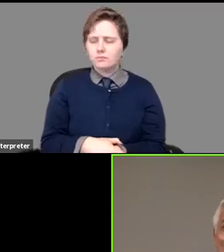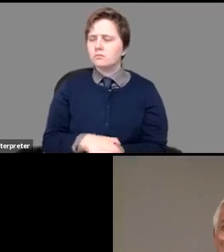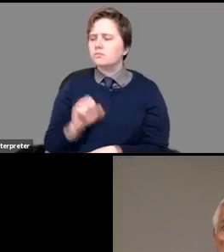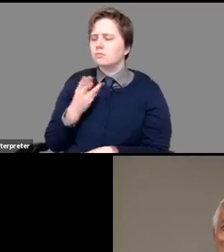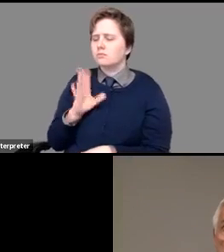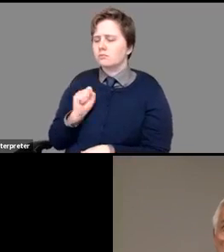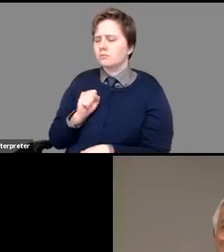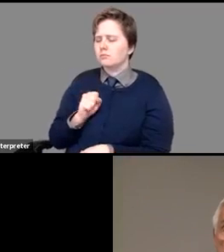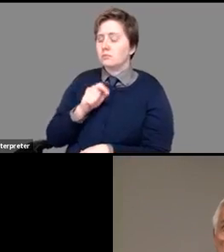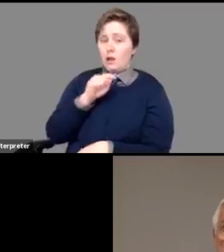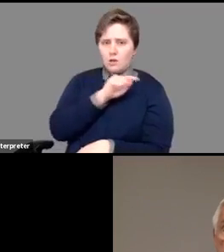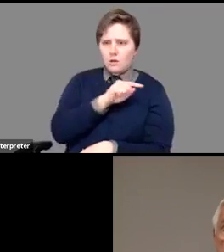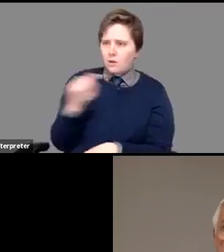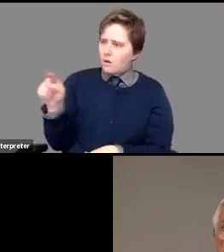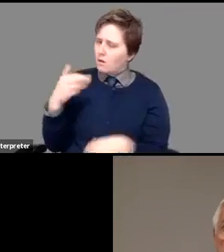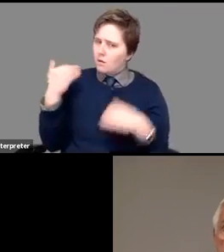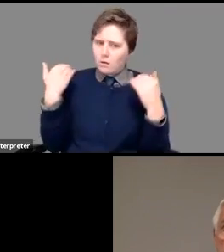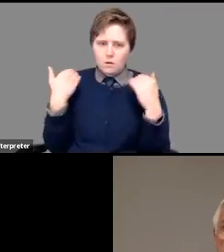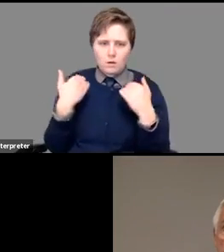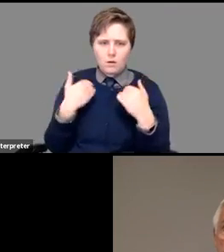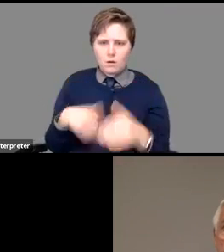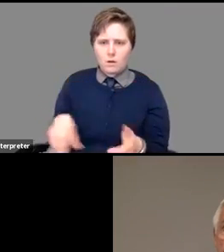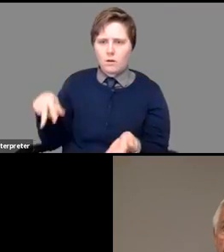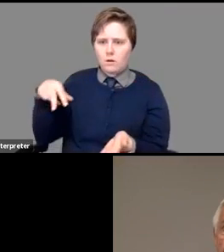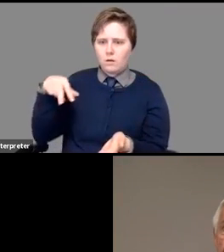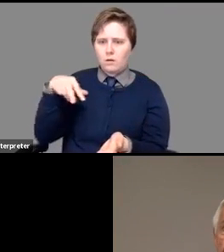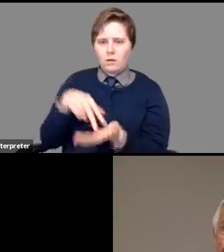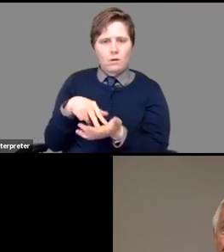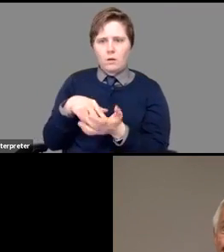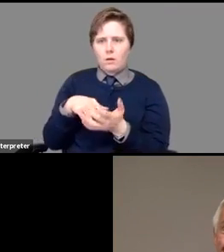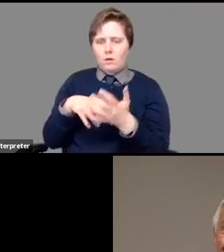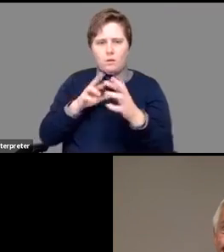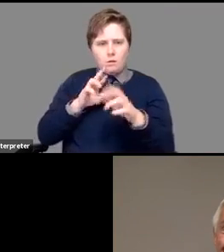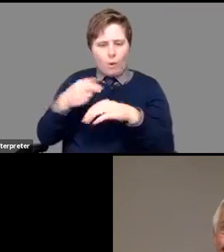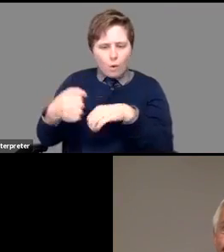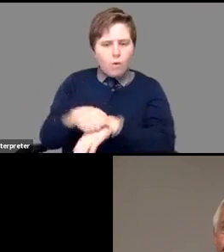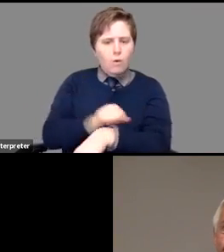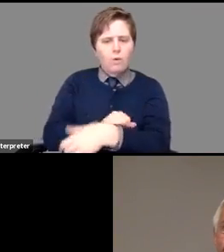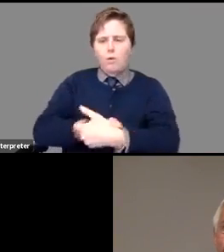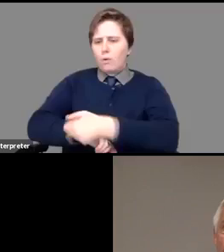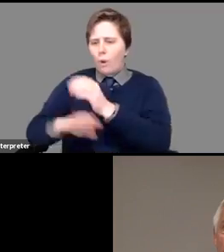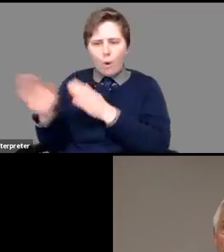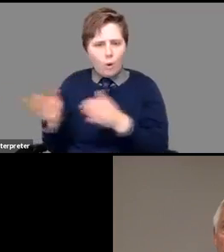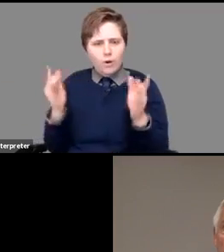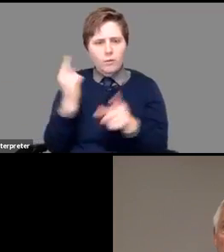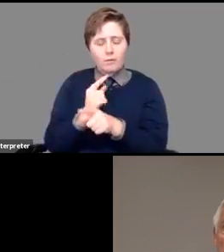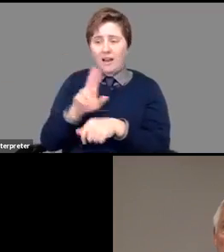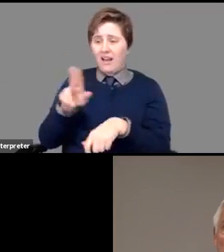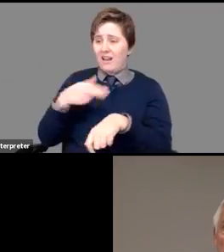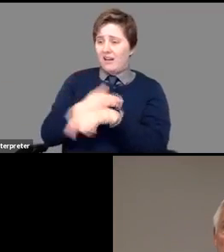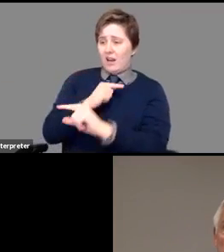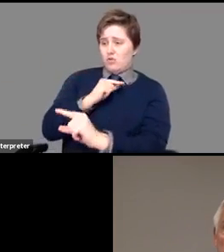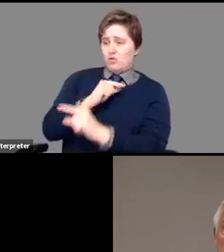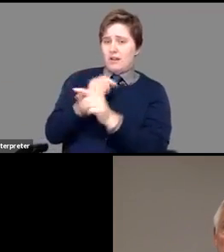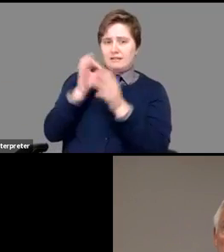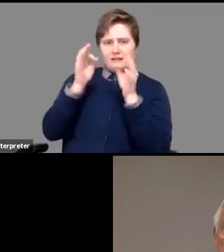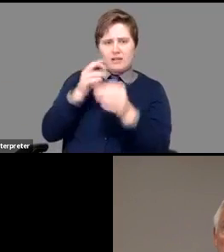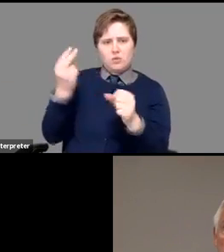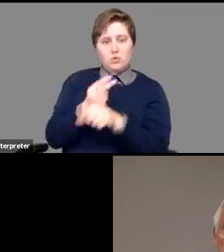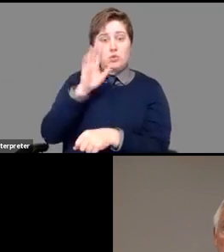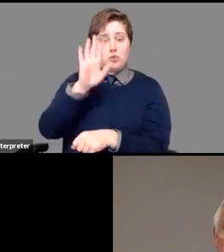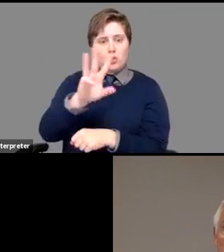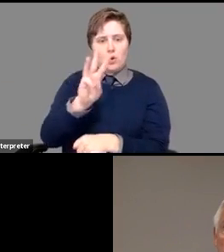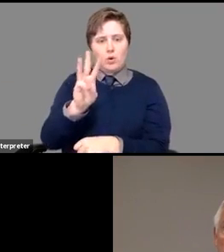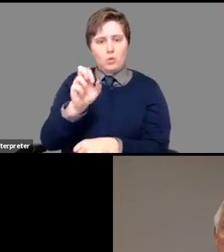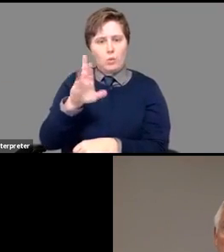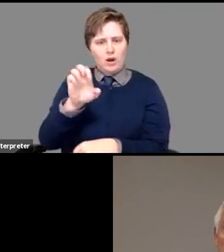You all were so stood up already and so organized already that the National Guard decided to use your warehouse